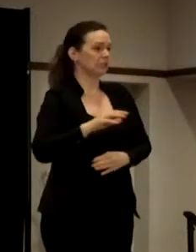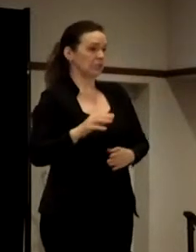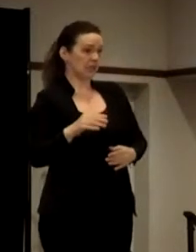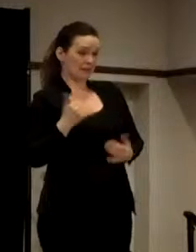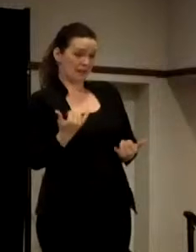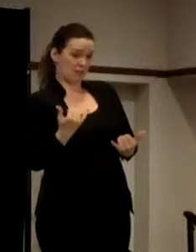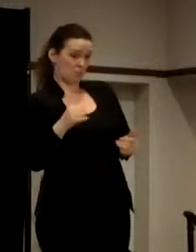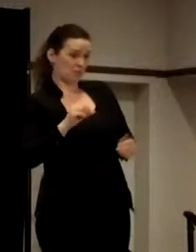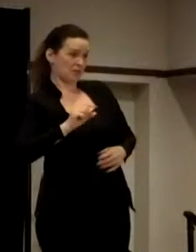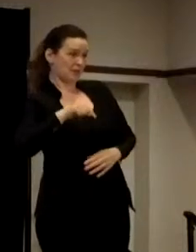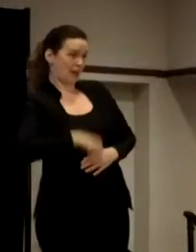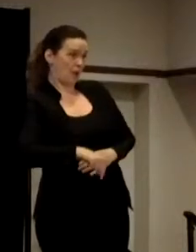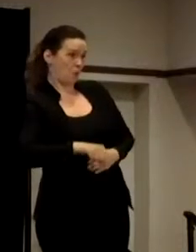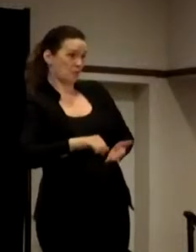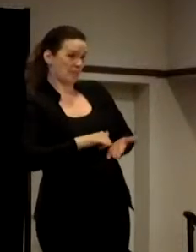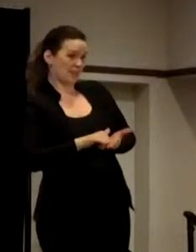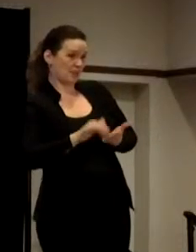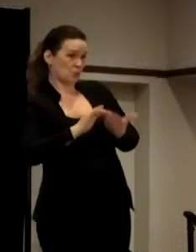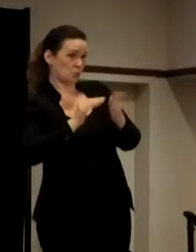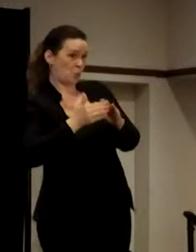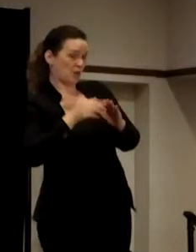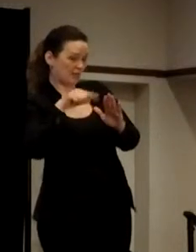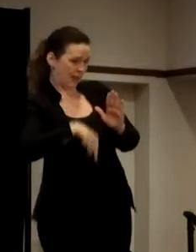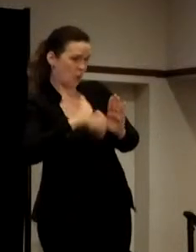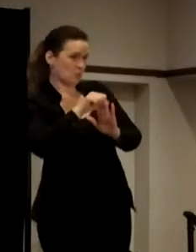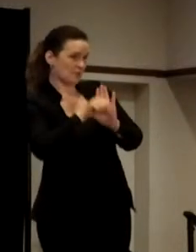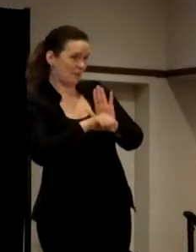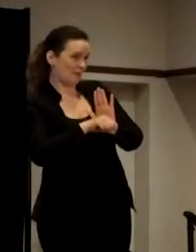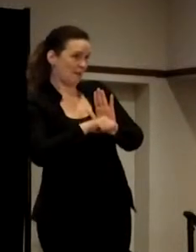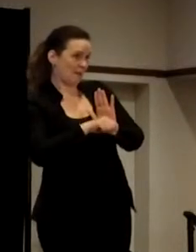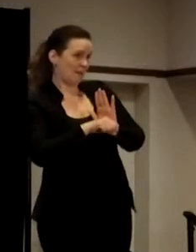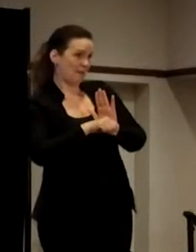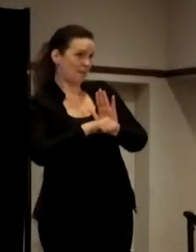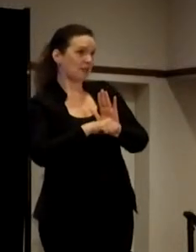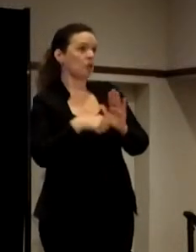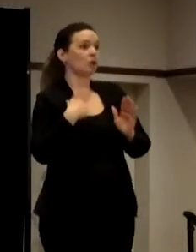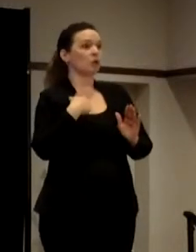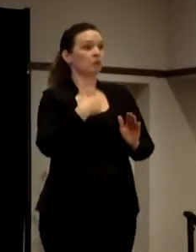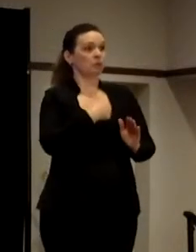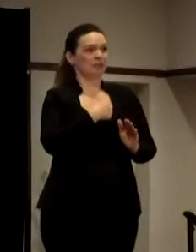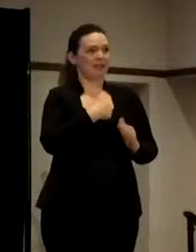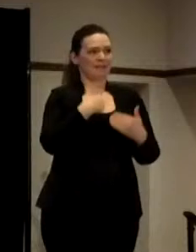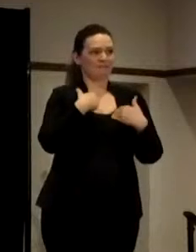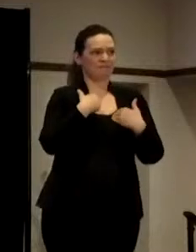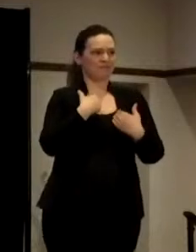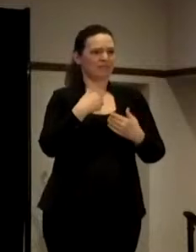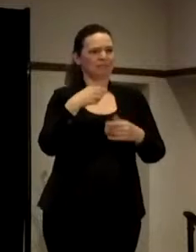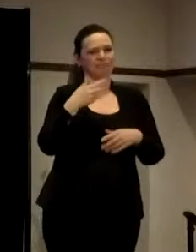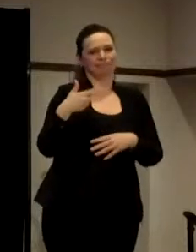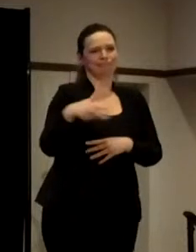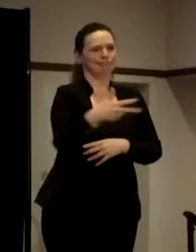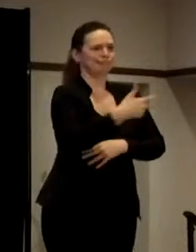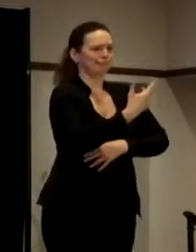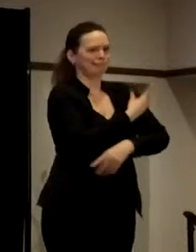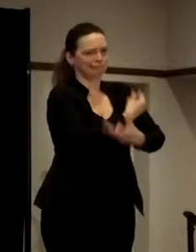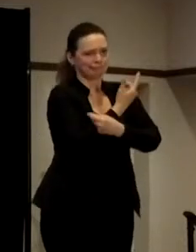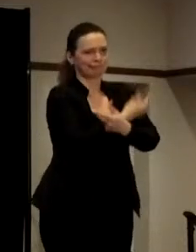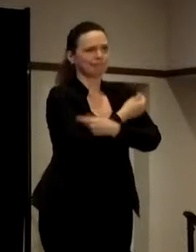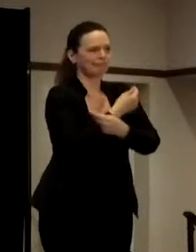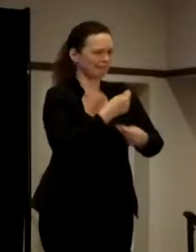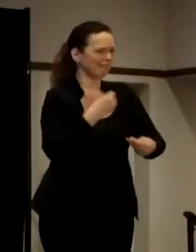sense, vaccinations. But when you talk about our ag economy in upstate and food security for the whole